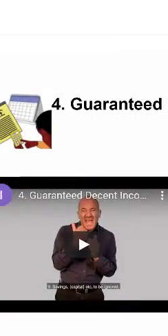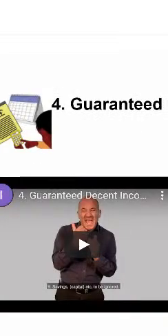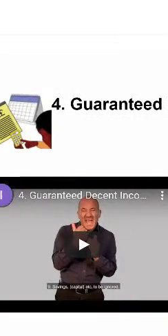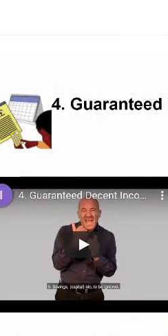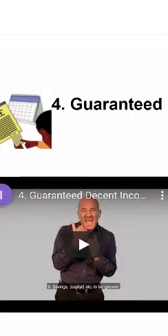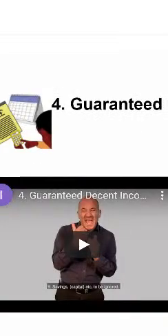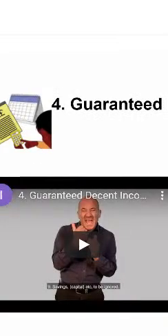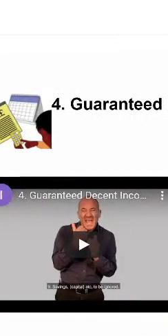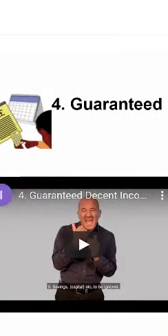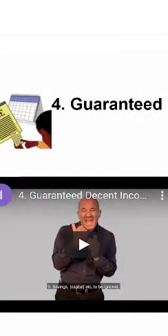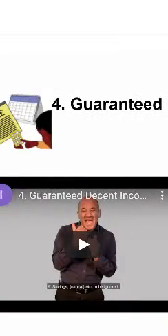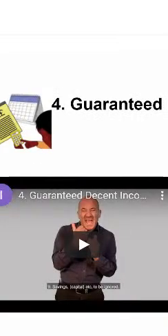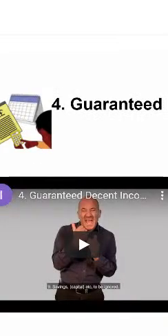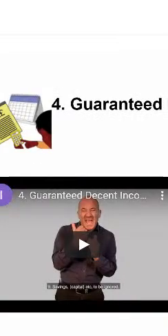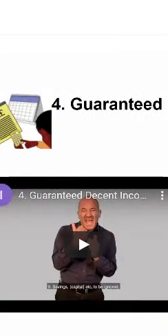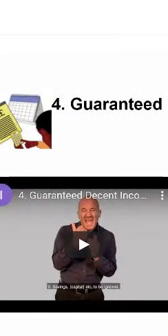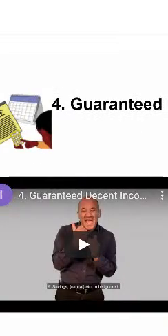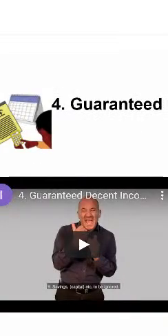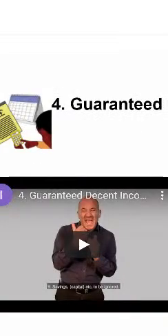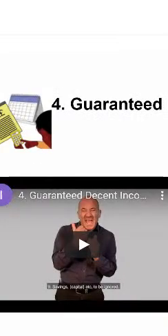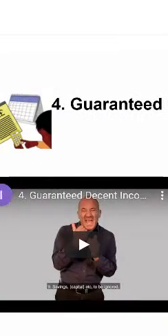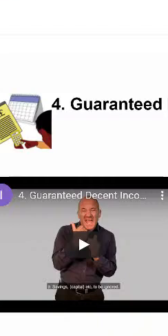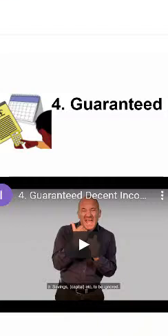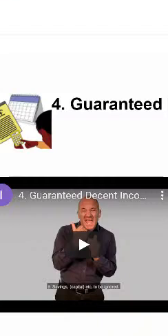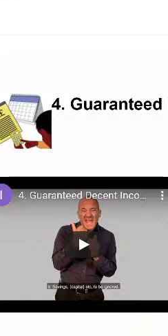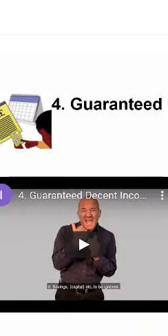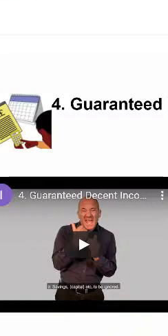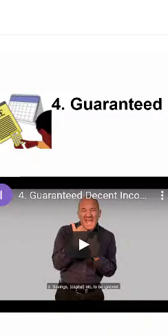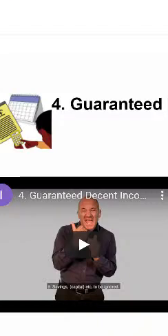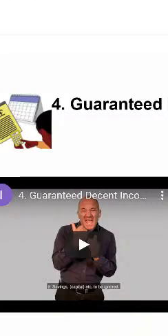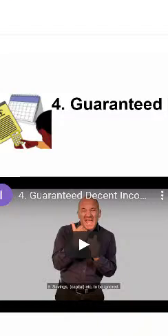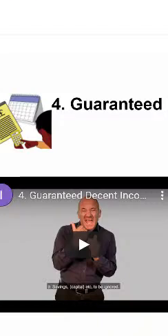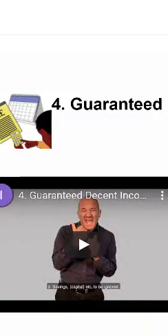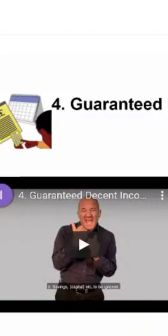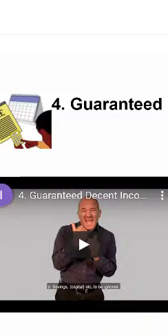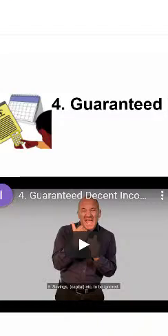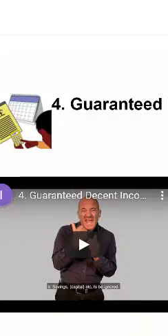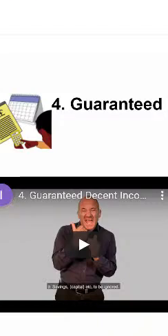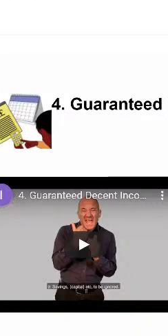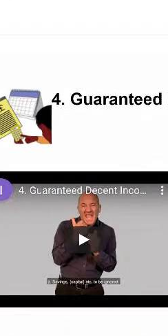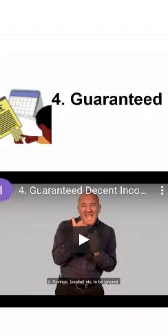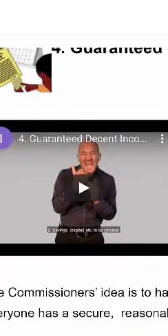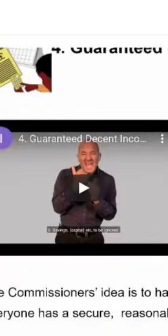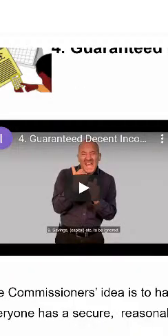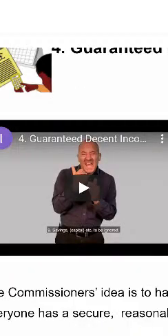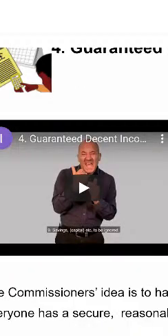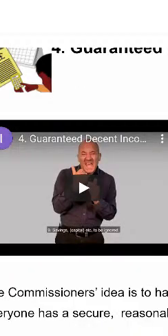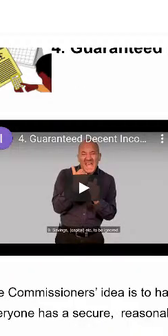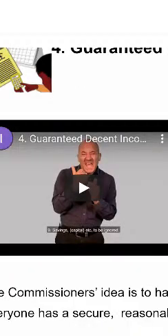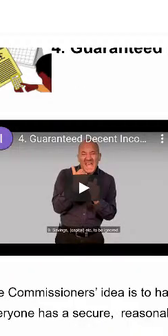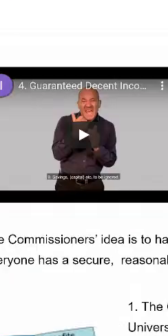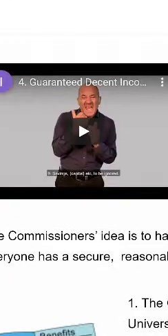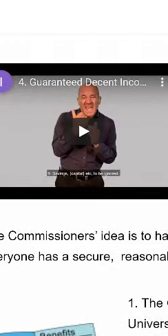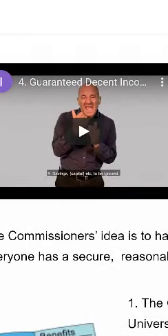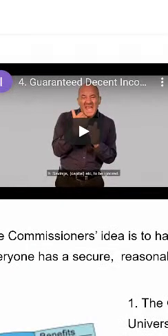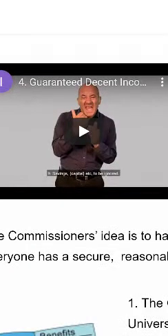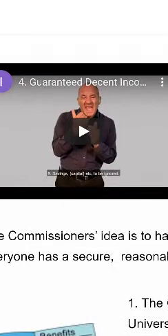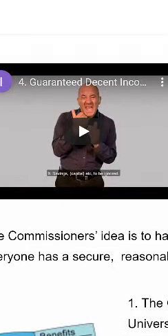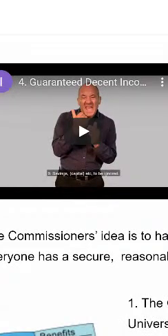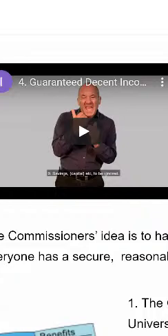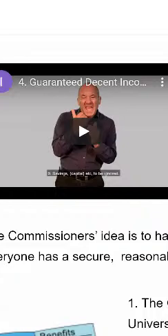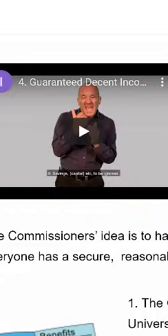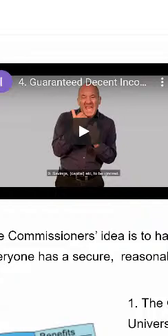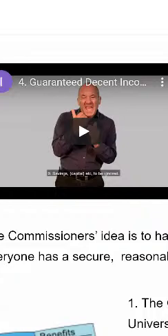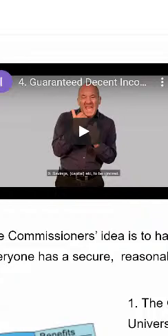The next page outlines the guaranteed decent income proposal that Commissioners have come up with. Again, this is